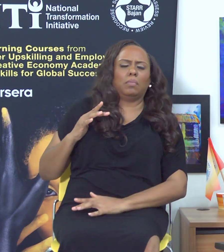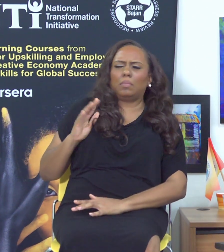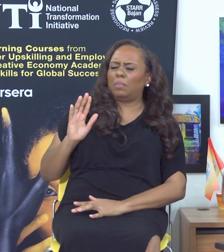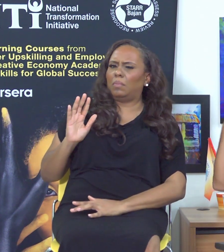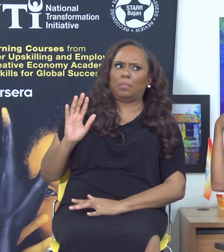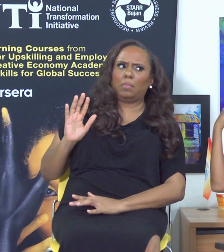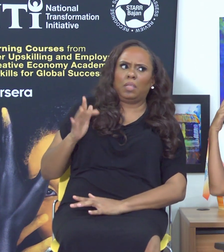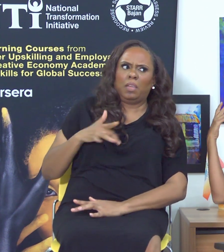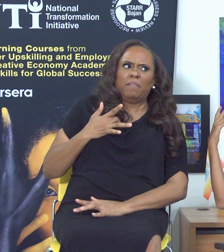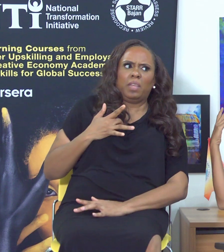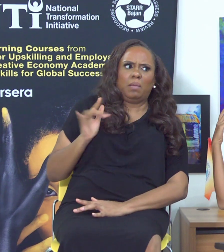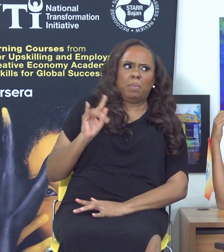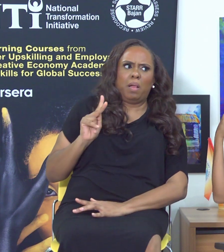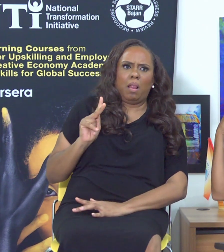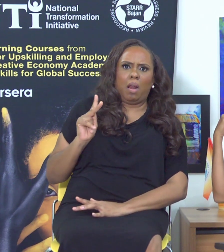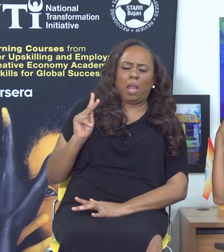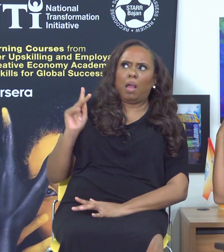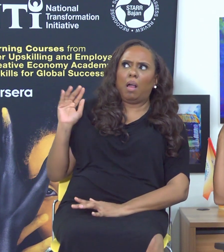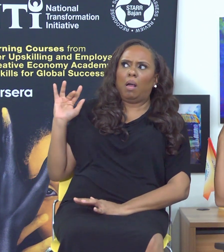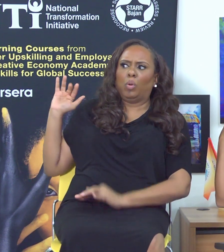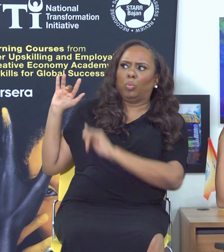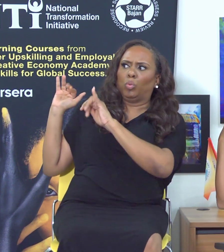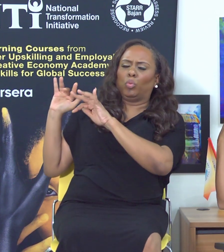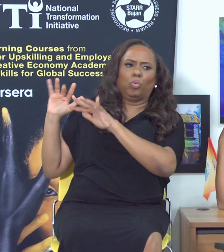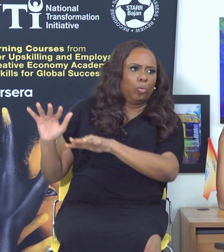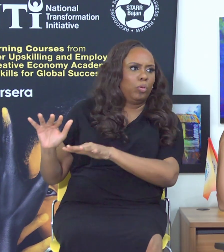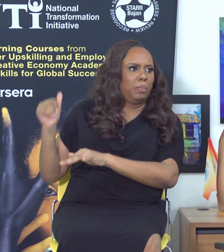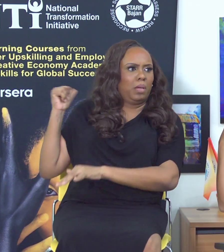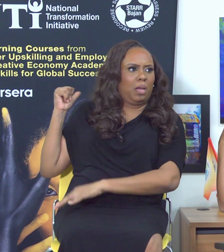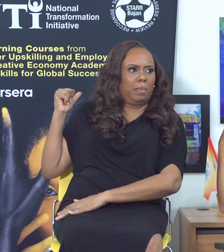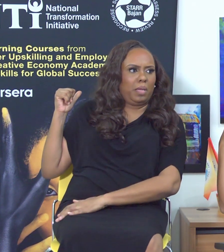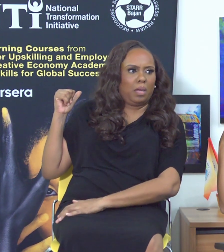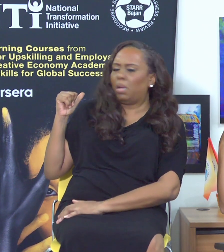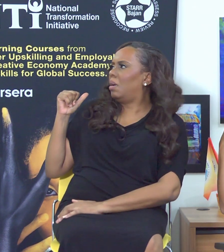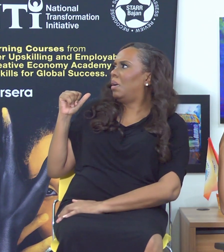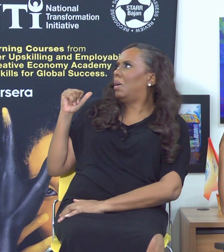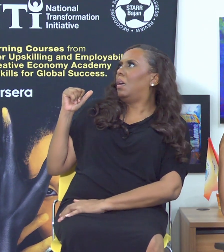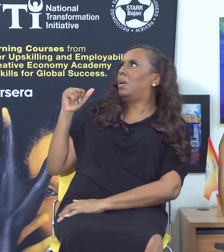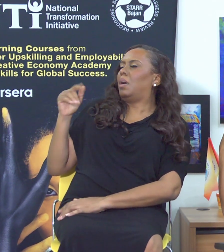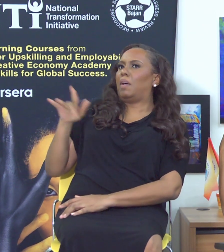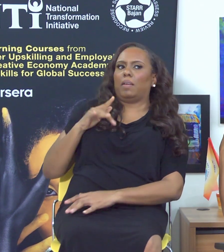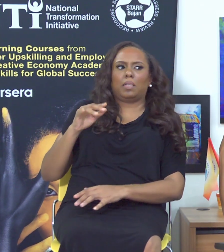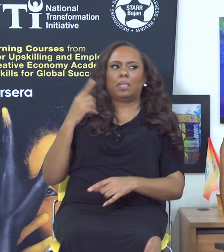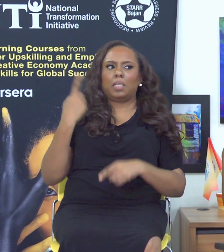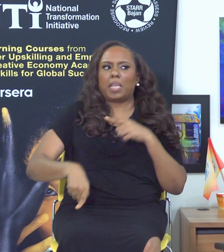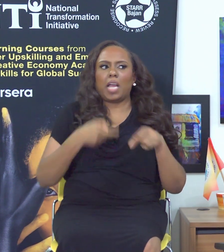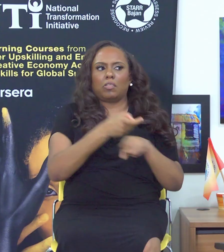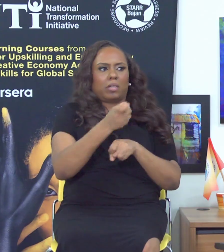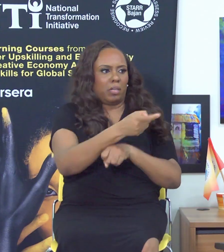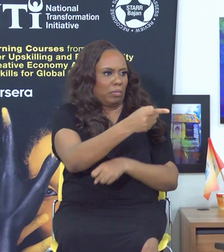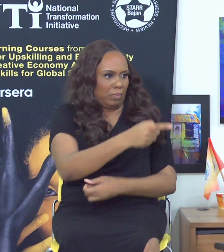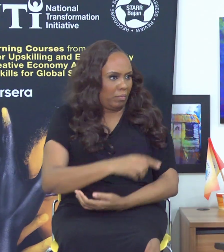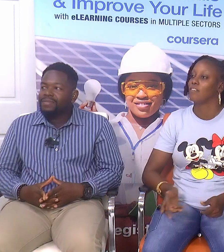senses where you can feel almost what is going on behind you. Can't trick you.